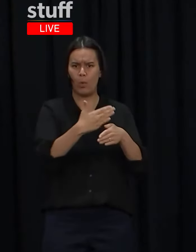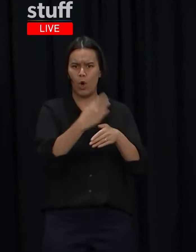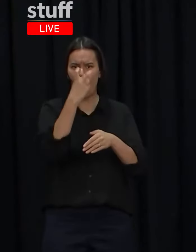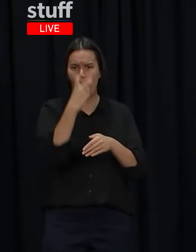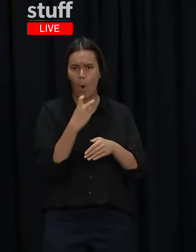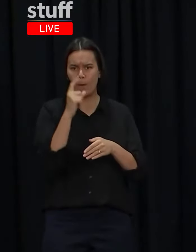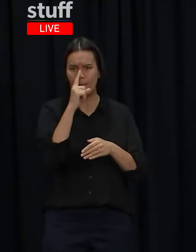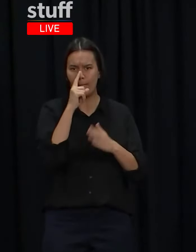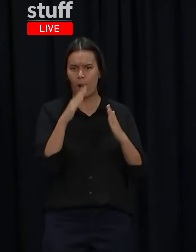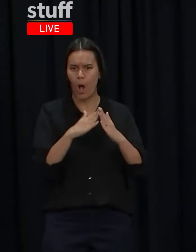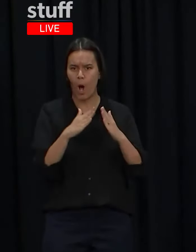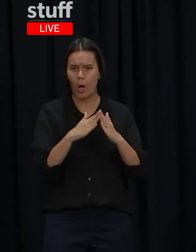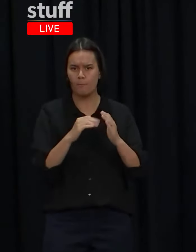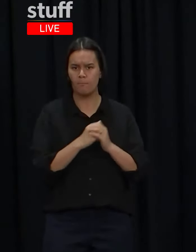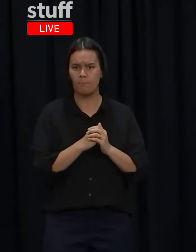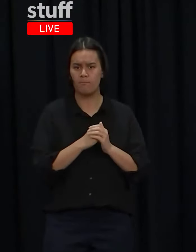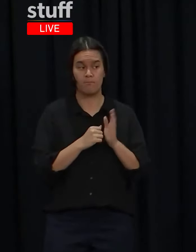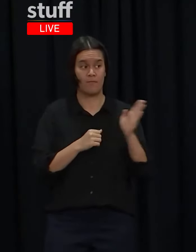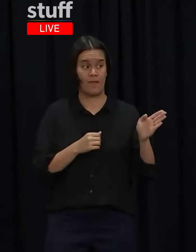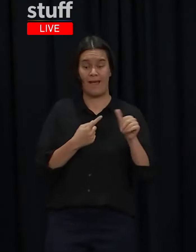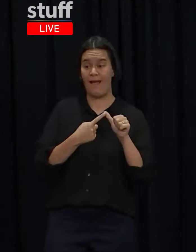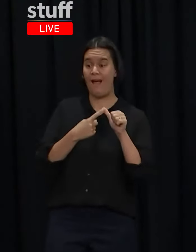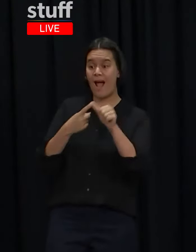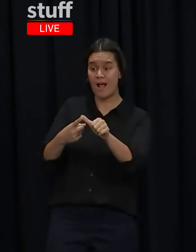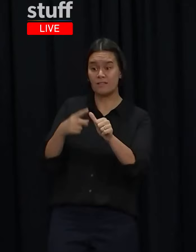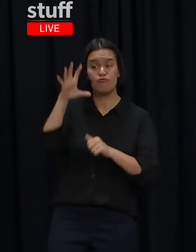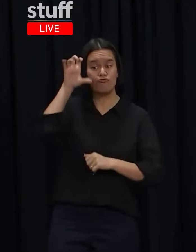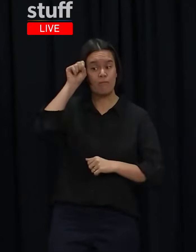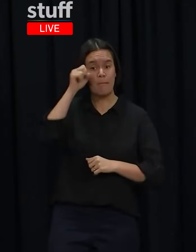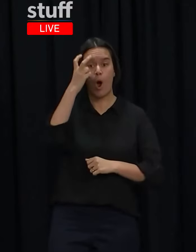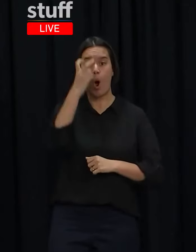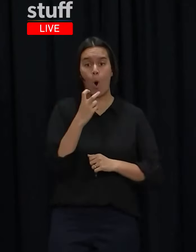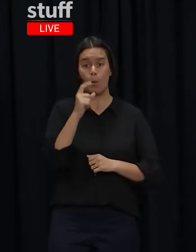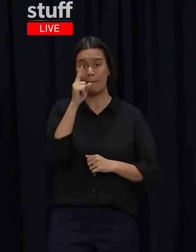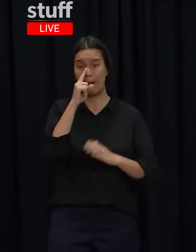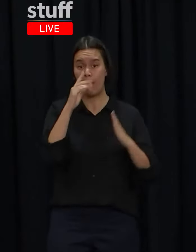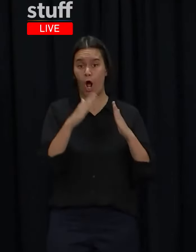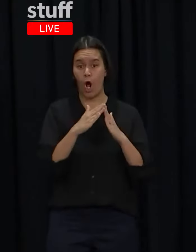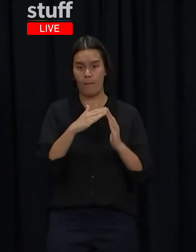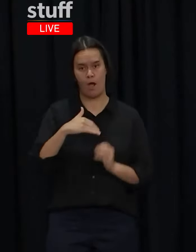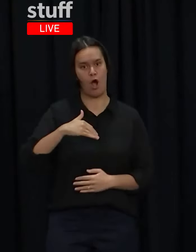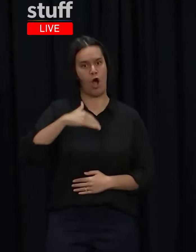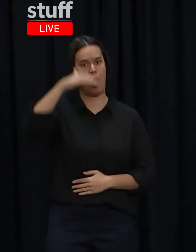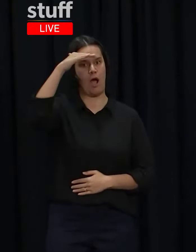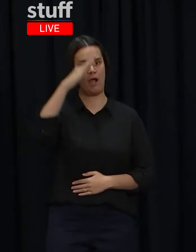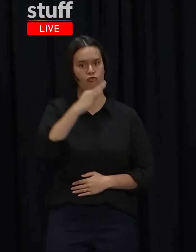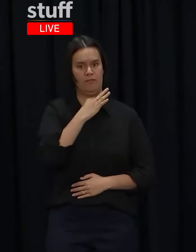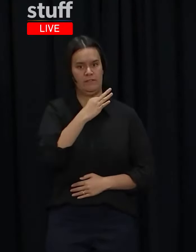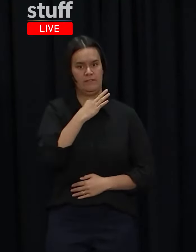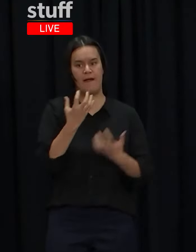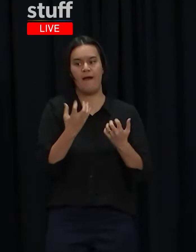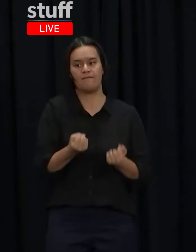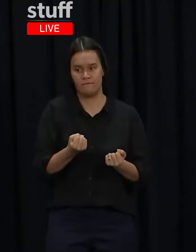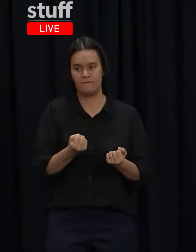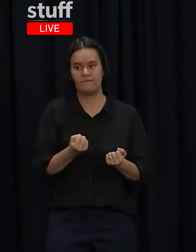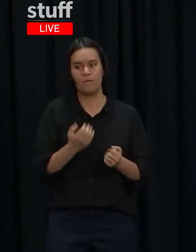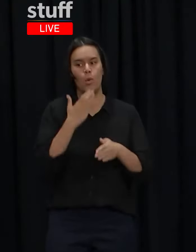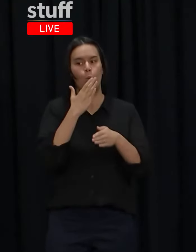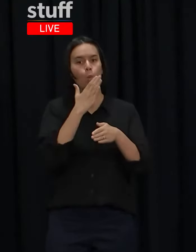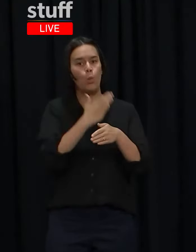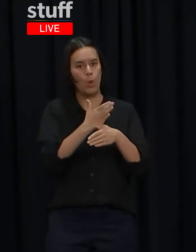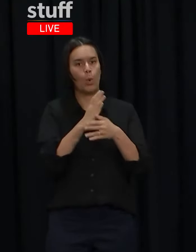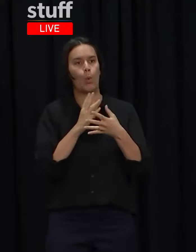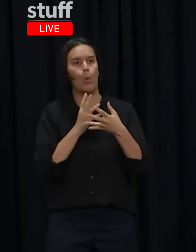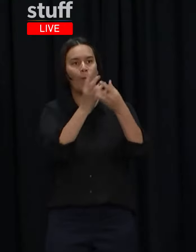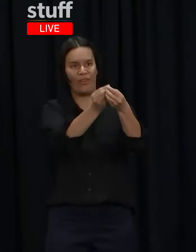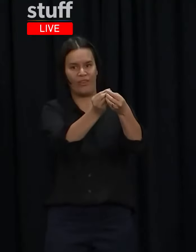age residential care, is a high-risk setting, and it's one of the few settings that we're looking at working with the age residential care sector